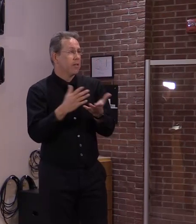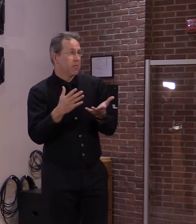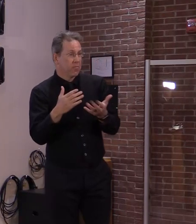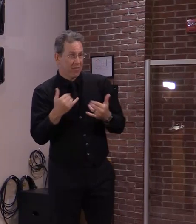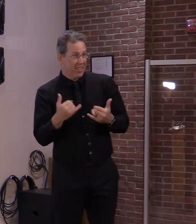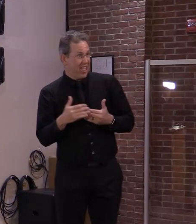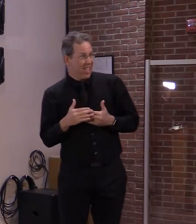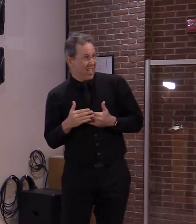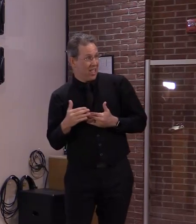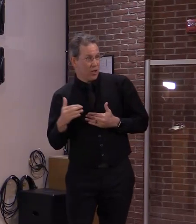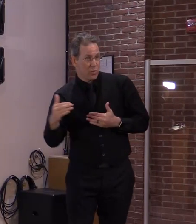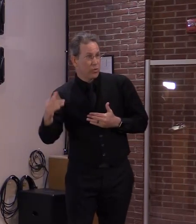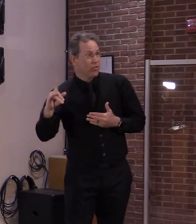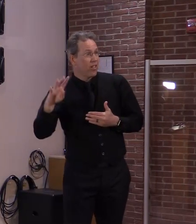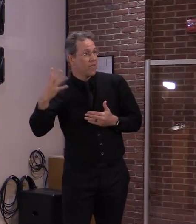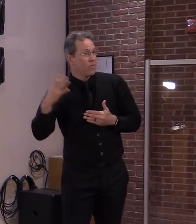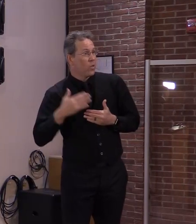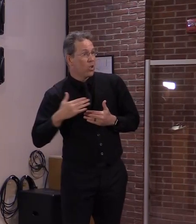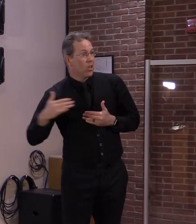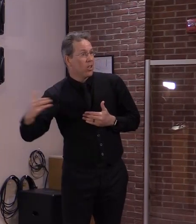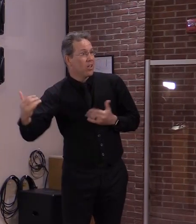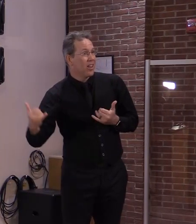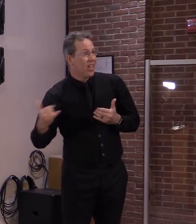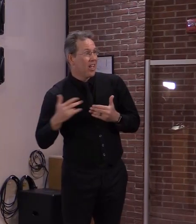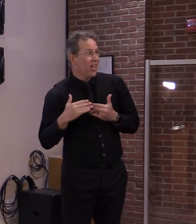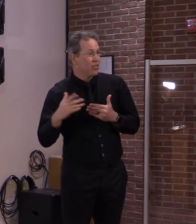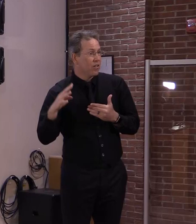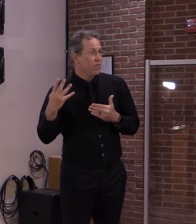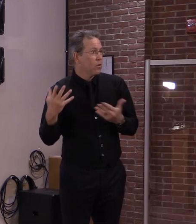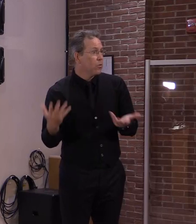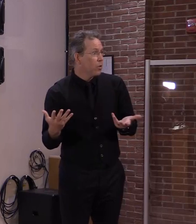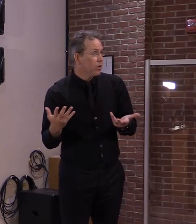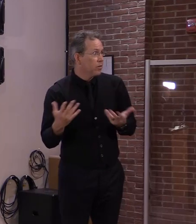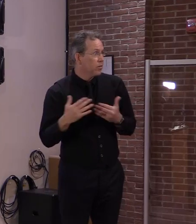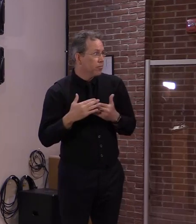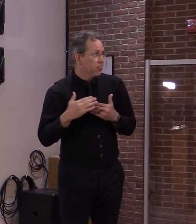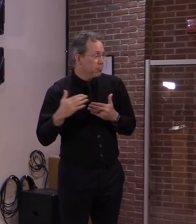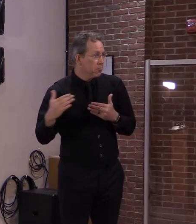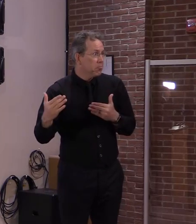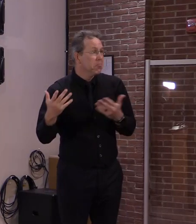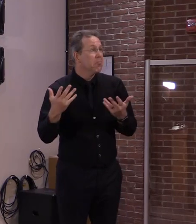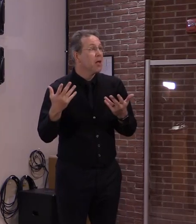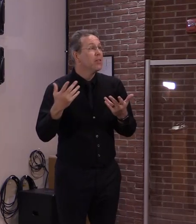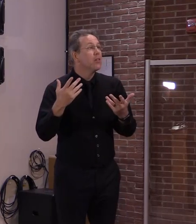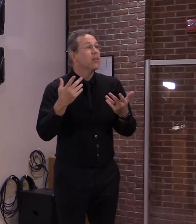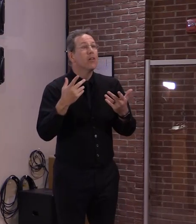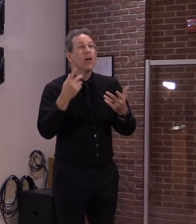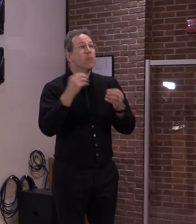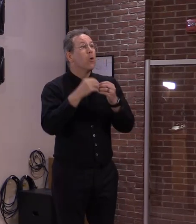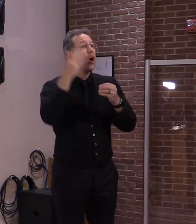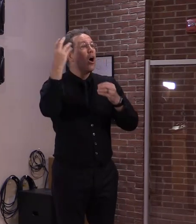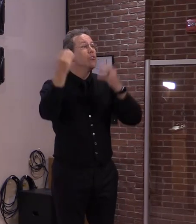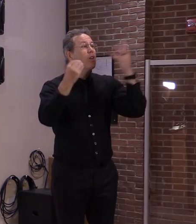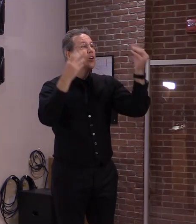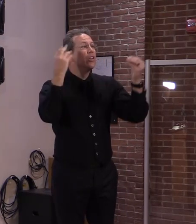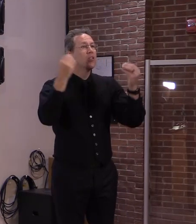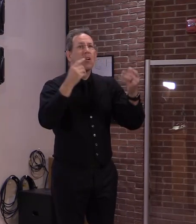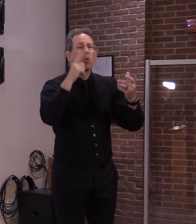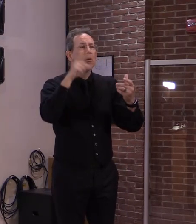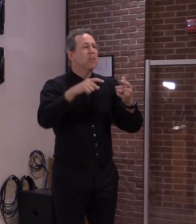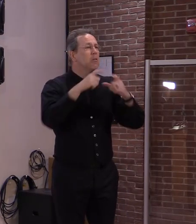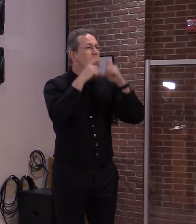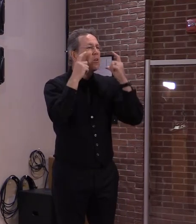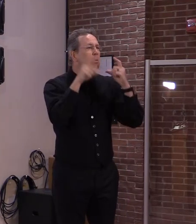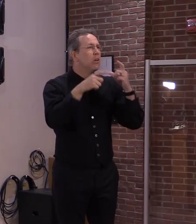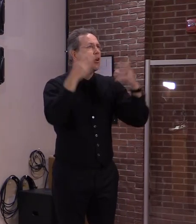that we may be lifting the mask mandate for those outside. Because we know that the spread